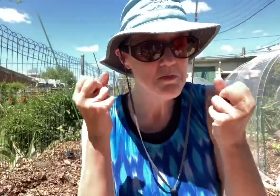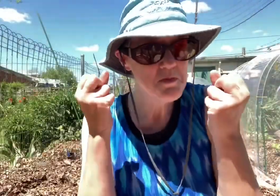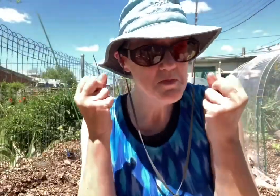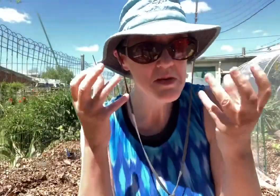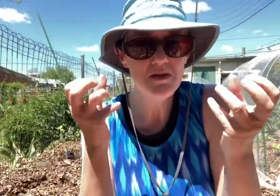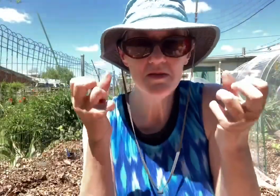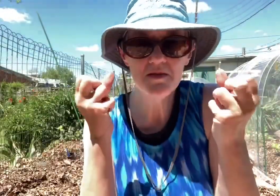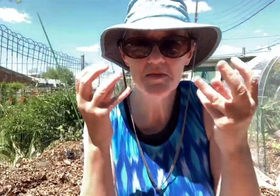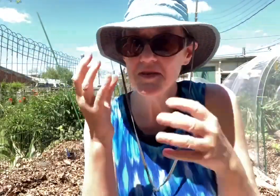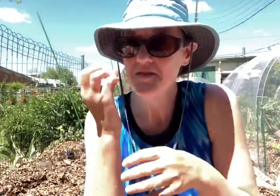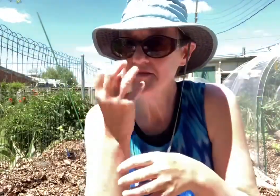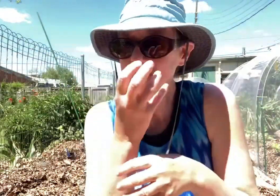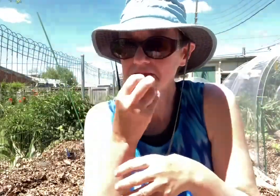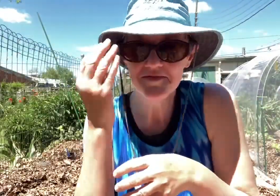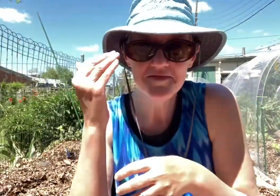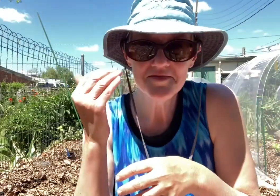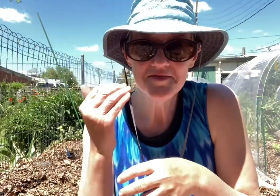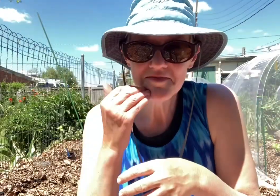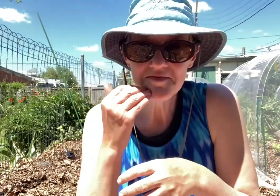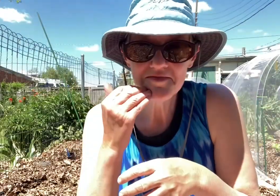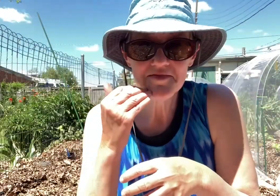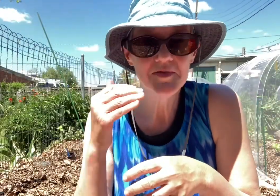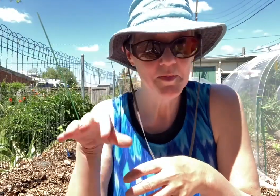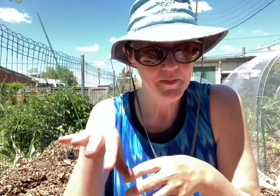If you want lots of blooms,